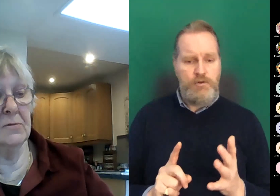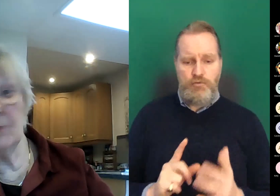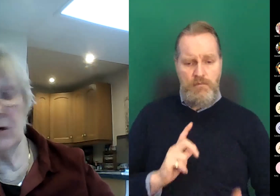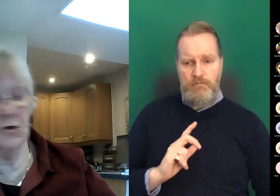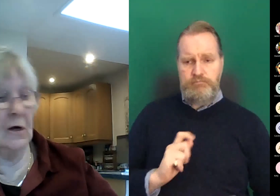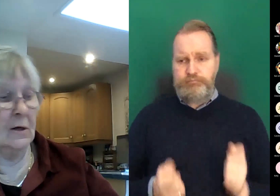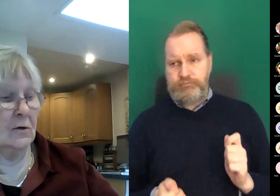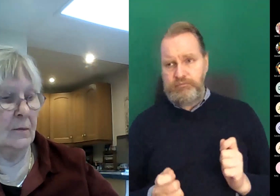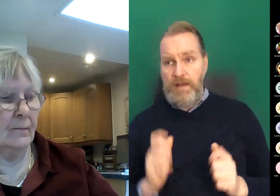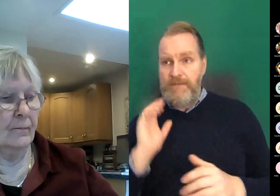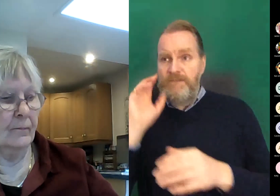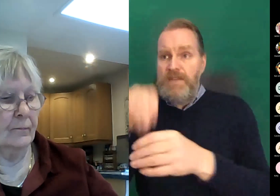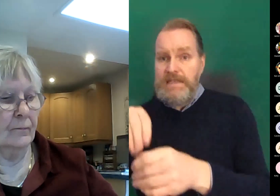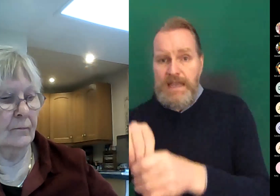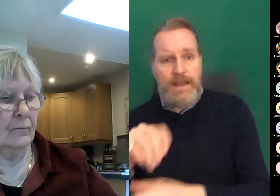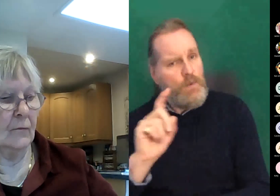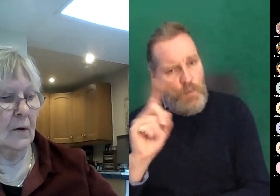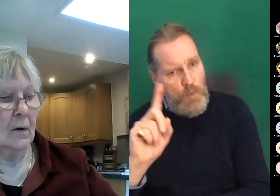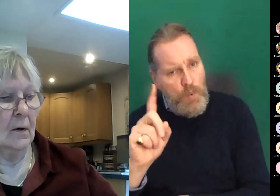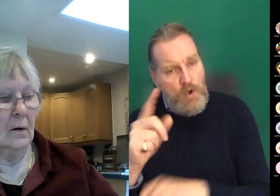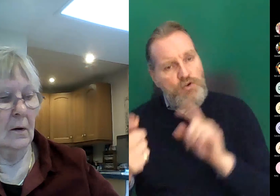but demand change.